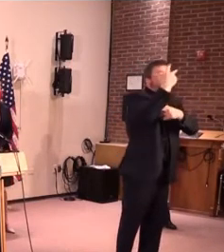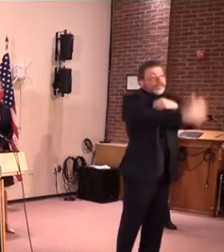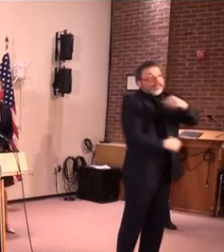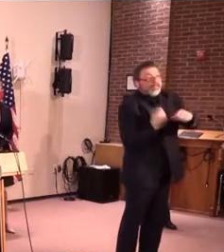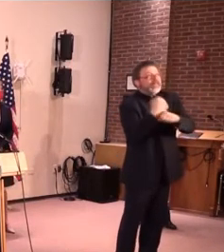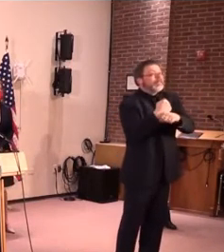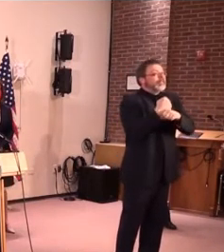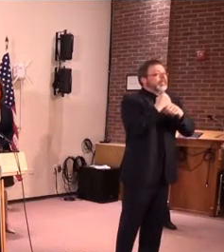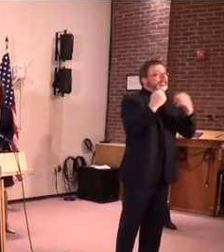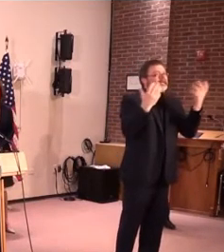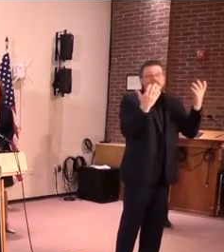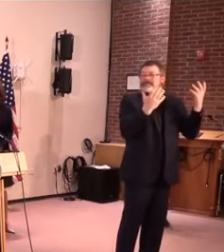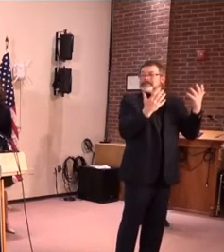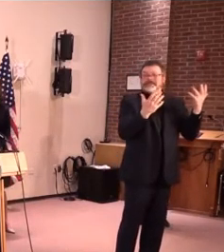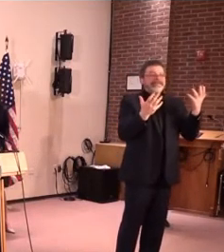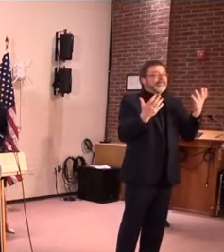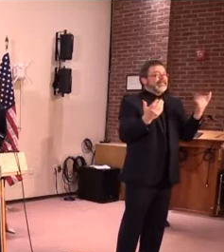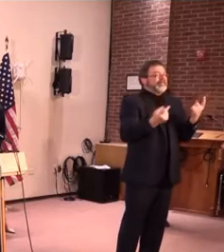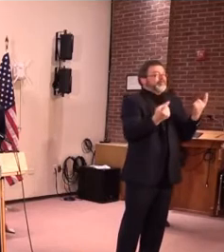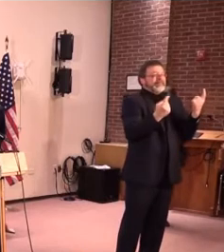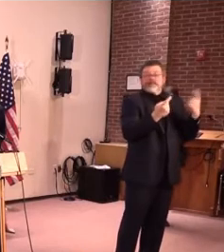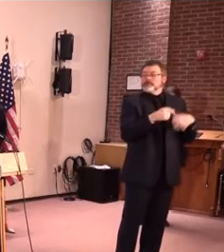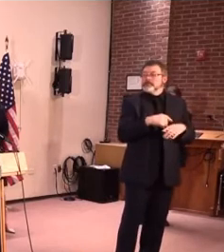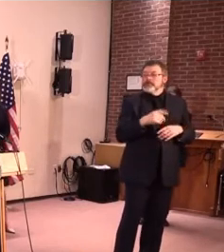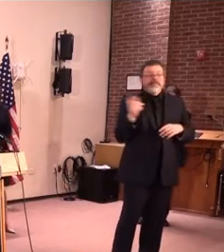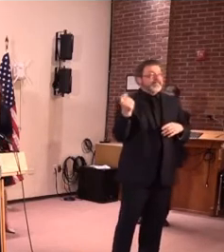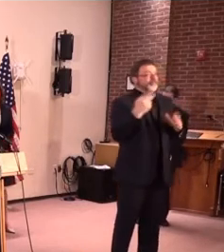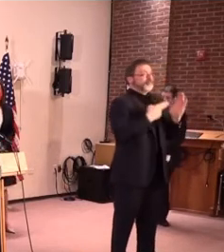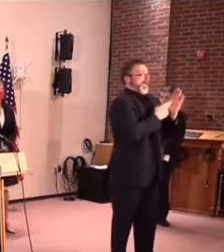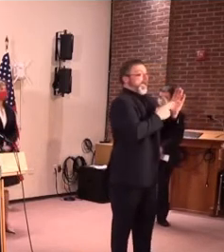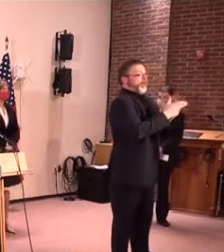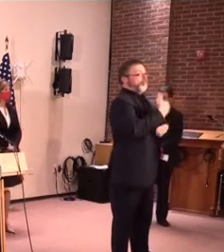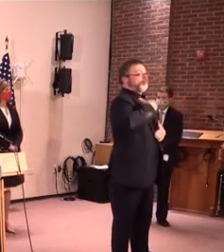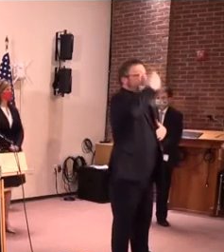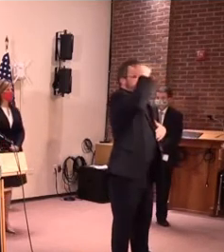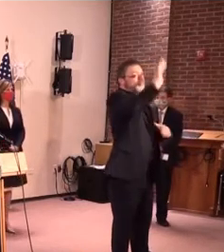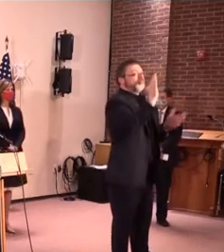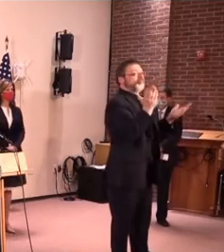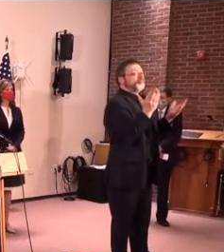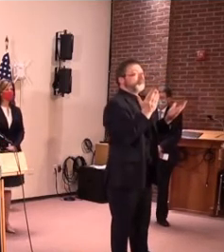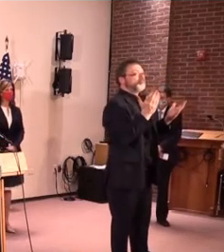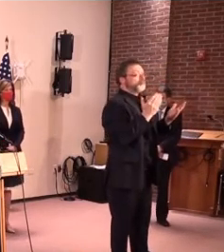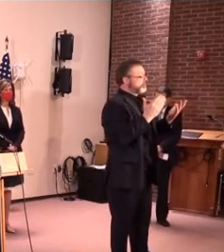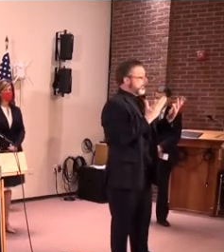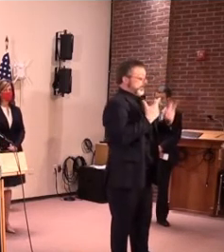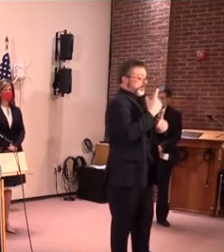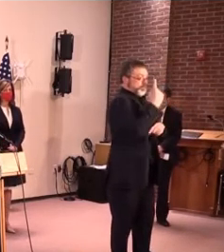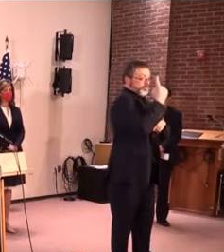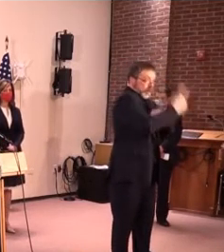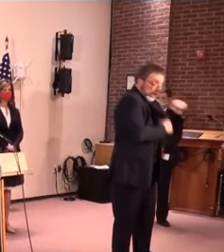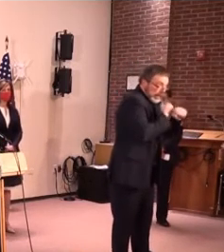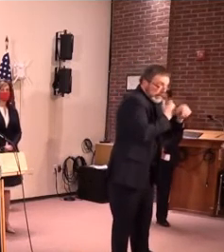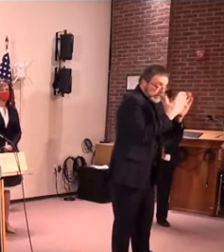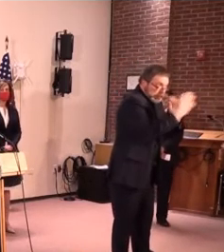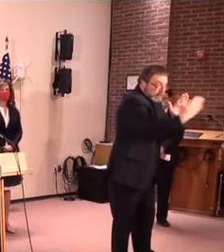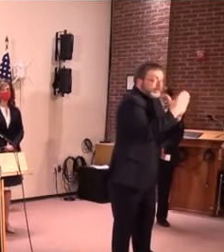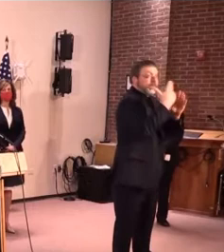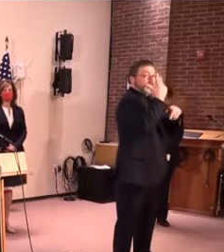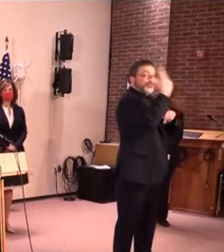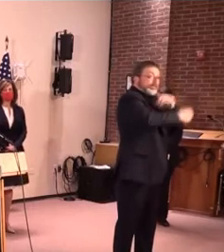what the time frame is. Yeah. You think? This is really to stabilize the economy at this point in time. It is,